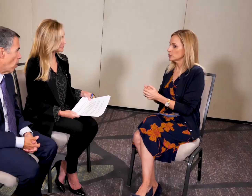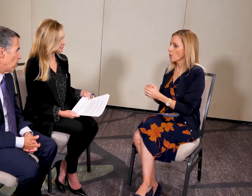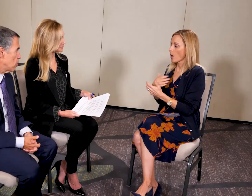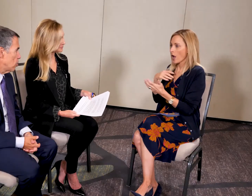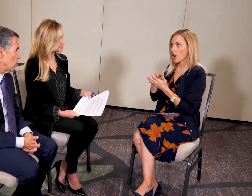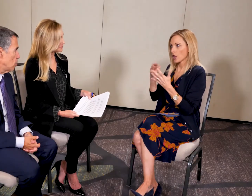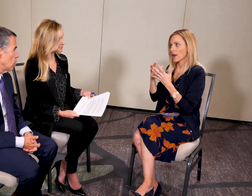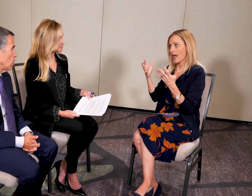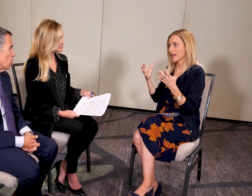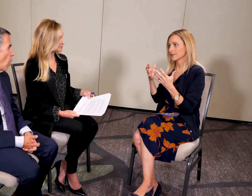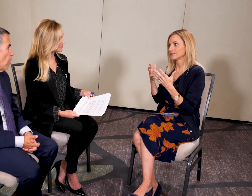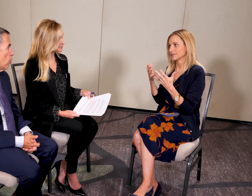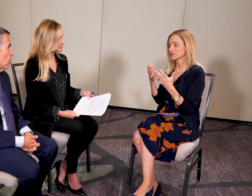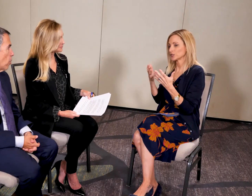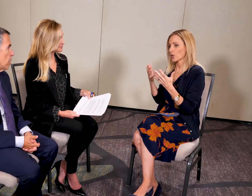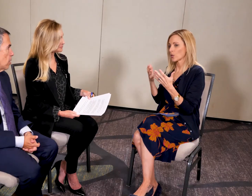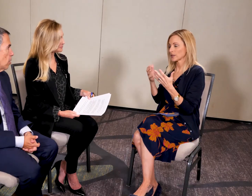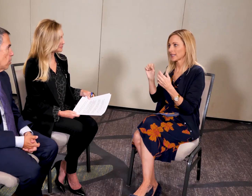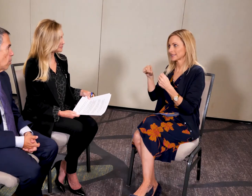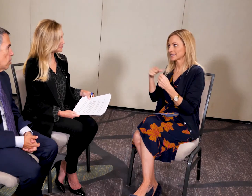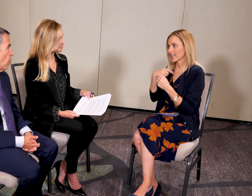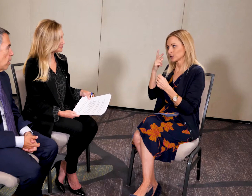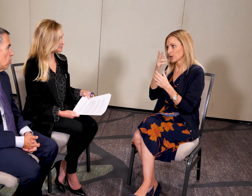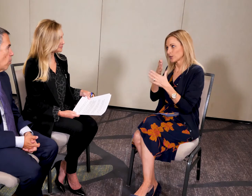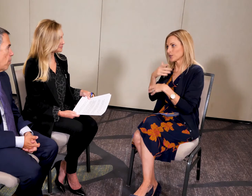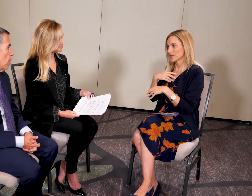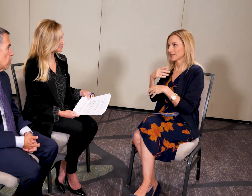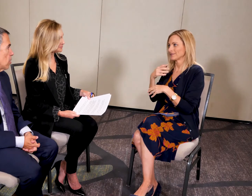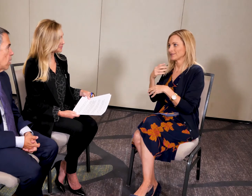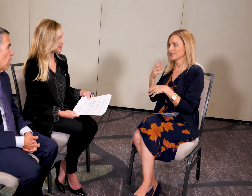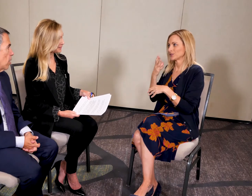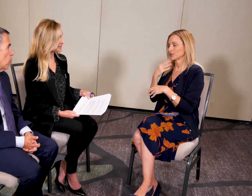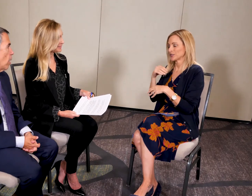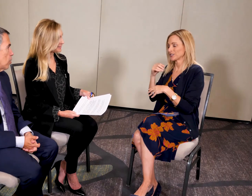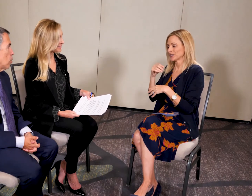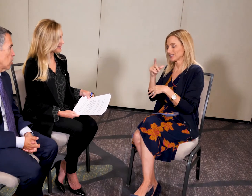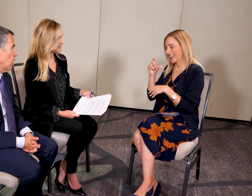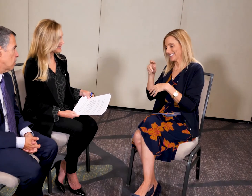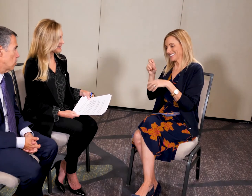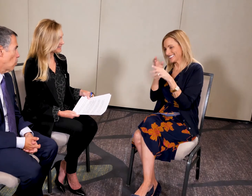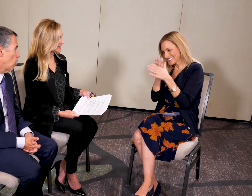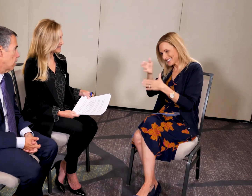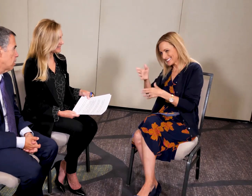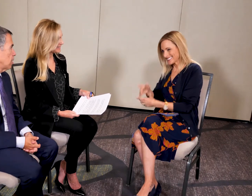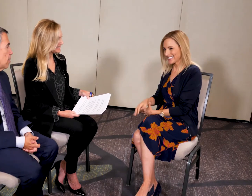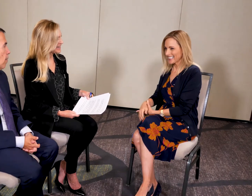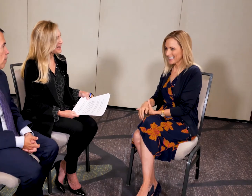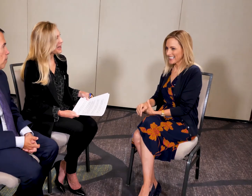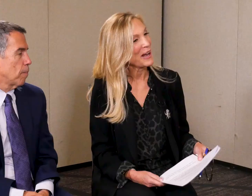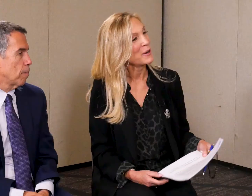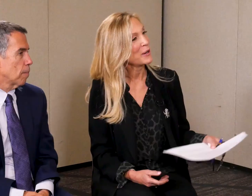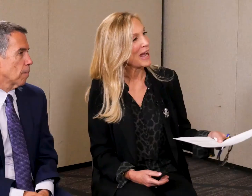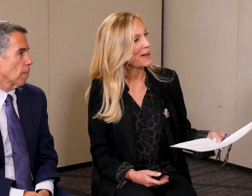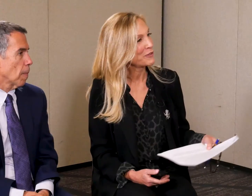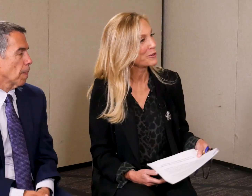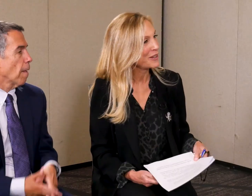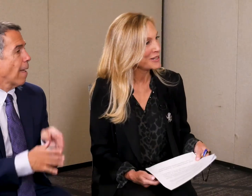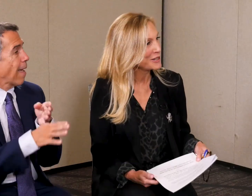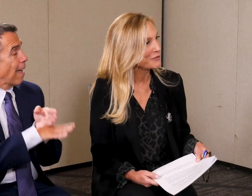are as Jews. So I've learned a great deal in terms of values from my parents and through my Jewish lens, as you called it. After this interview,